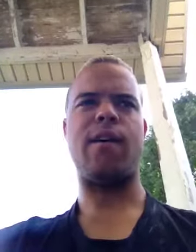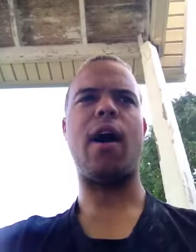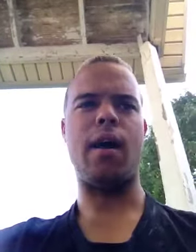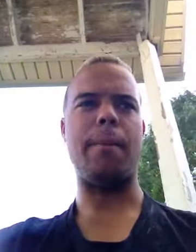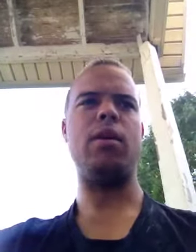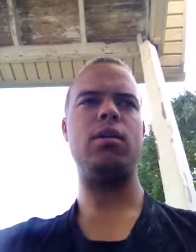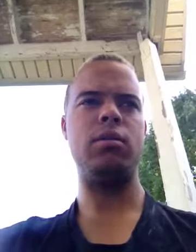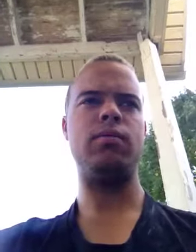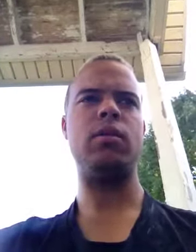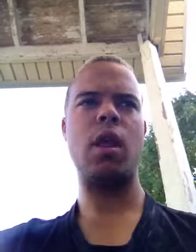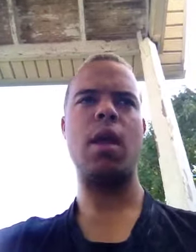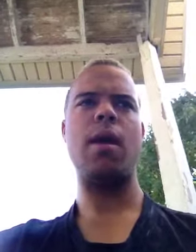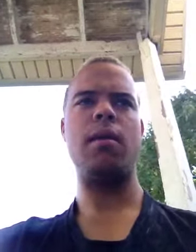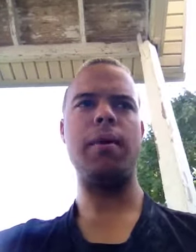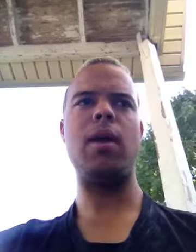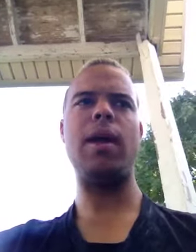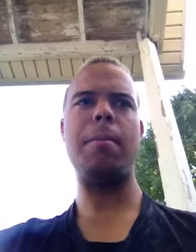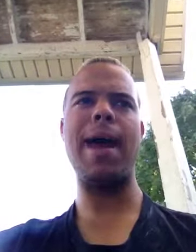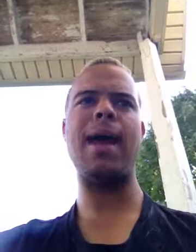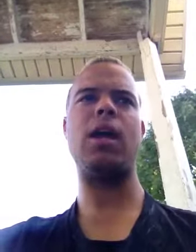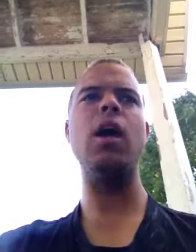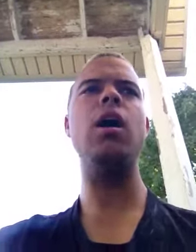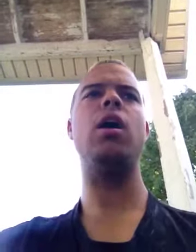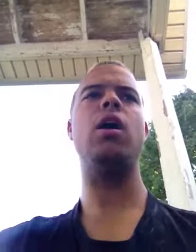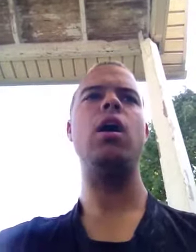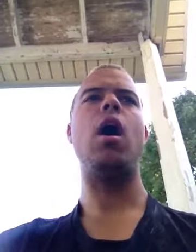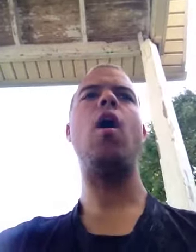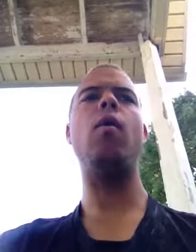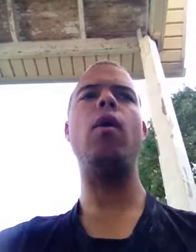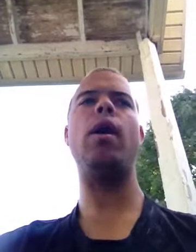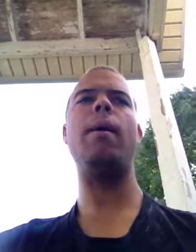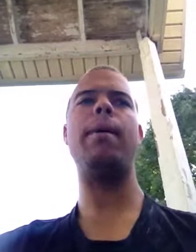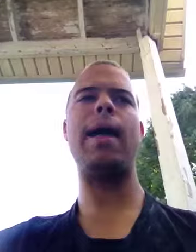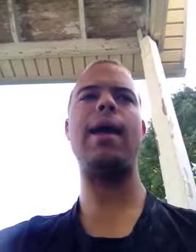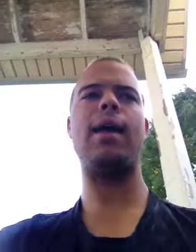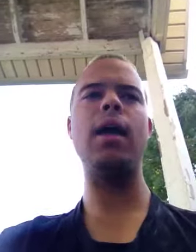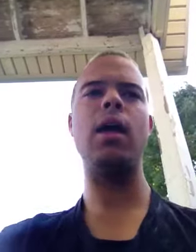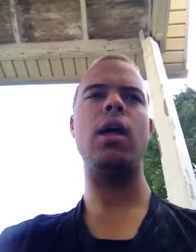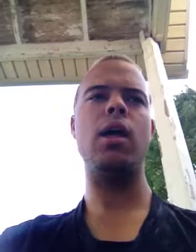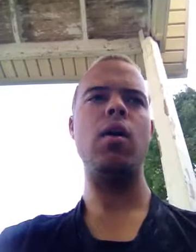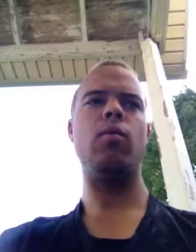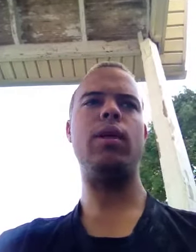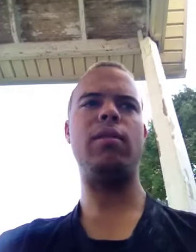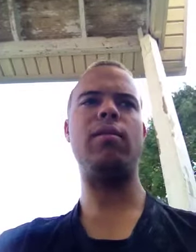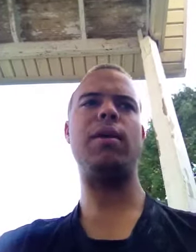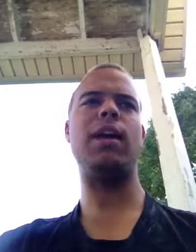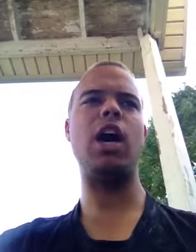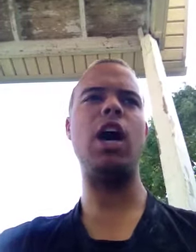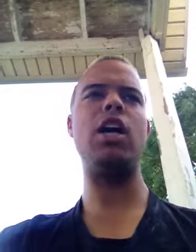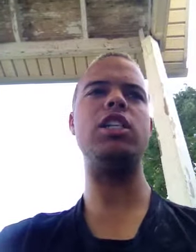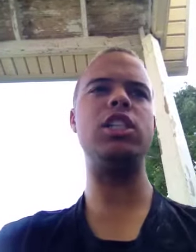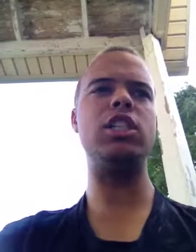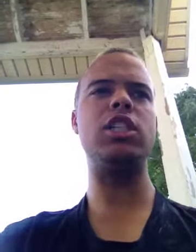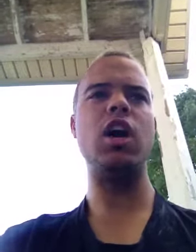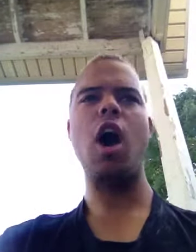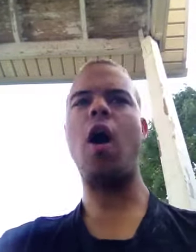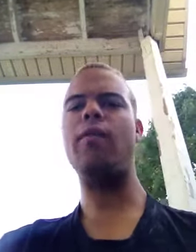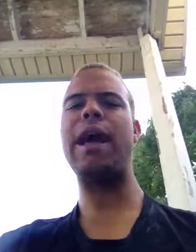Fired up. Miss Mary Mack, all rolled up back. It's just because all down